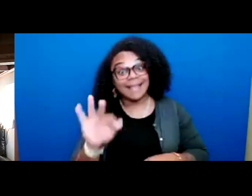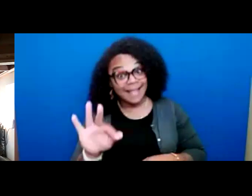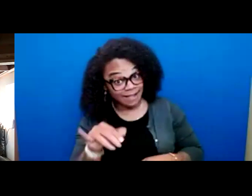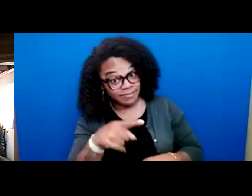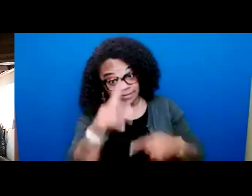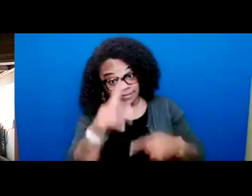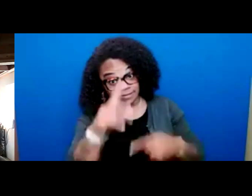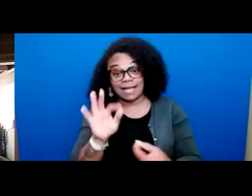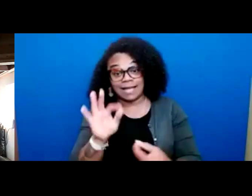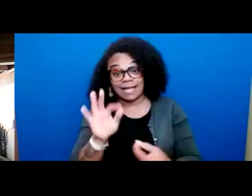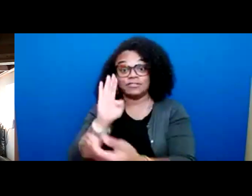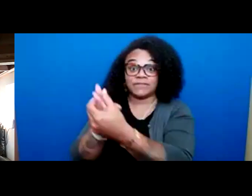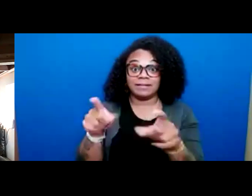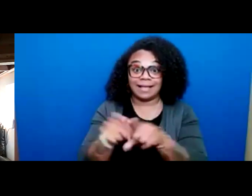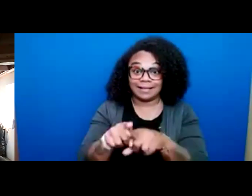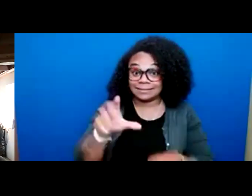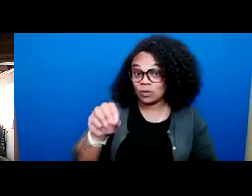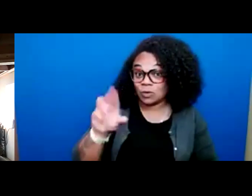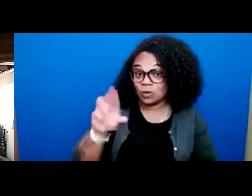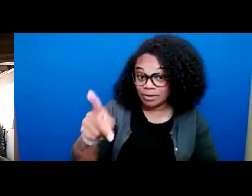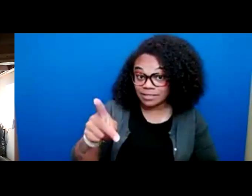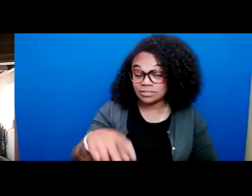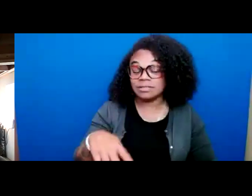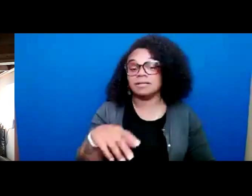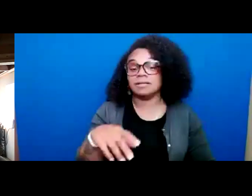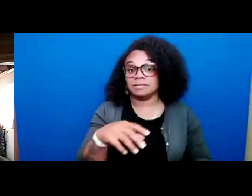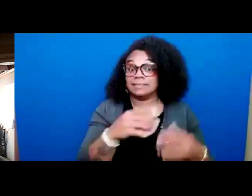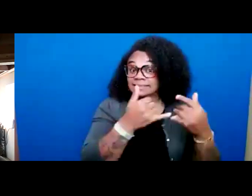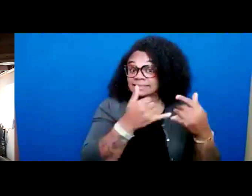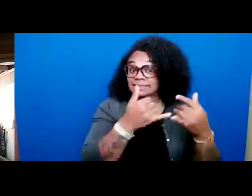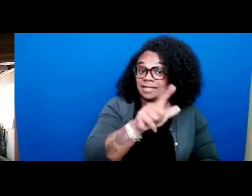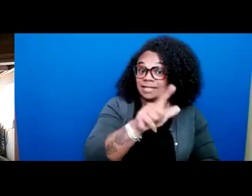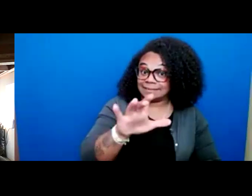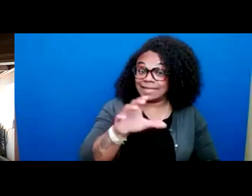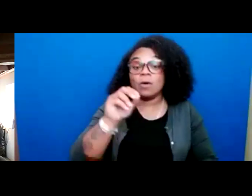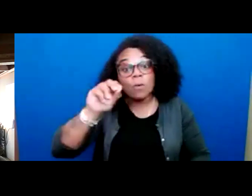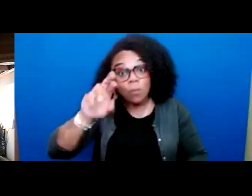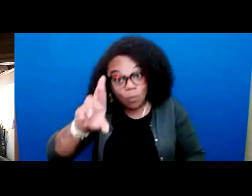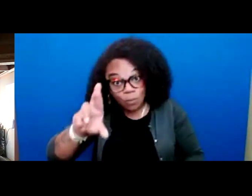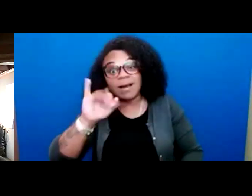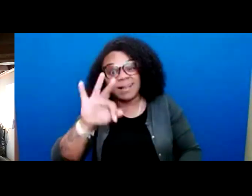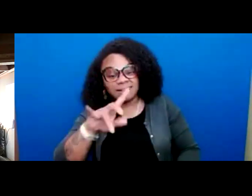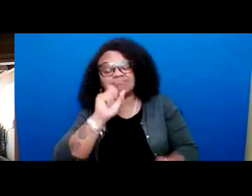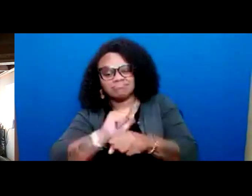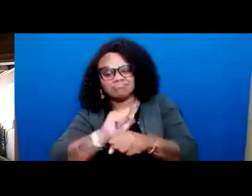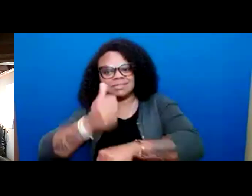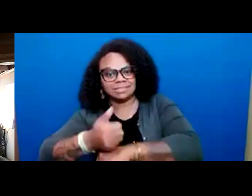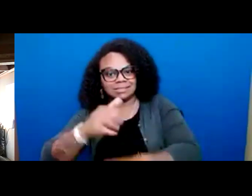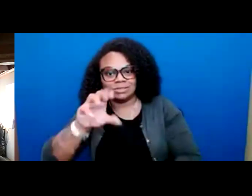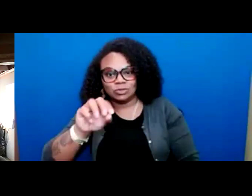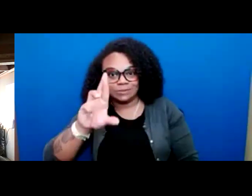as a corporation, or if they actually set up a corporation, the PES rule doesn't